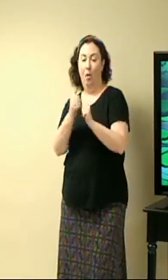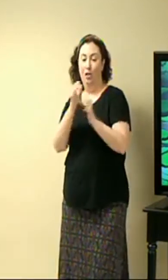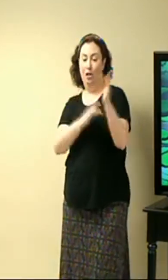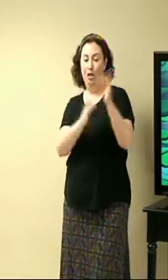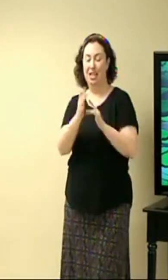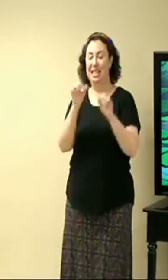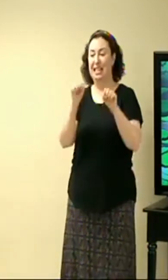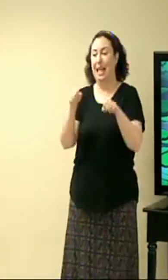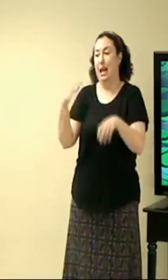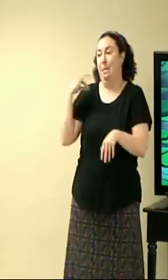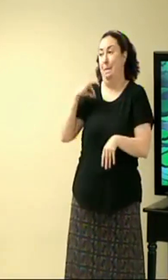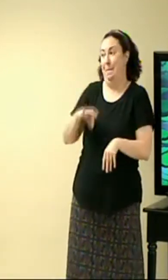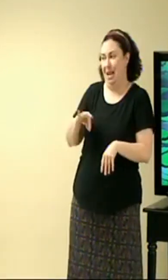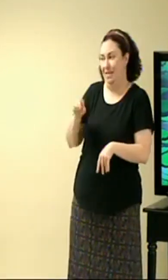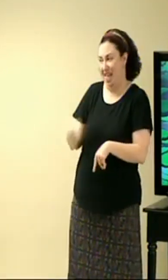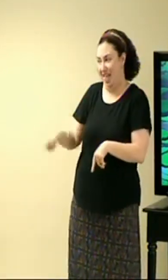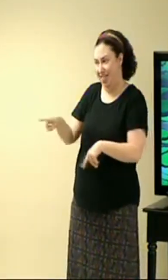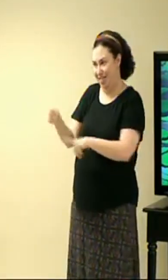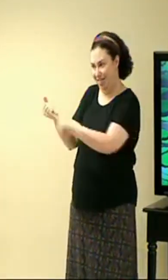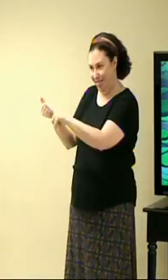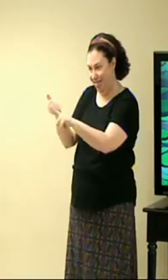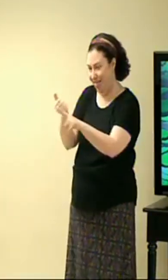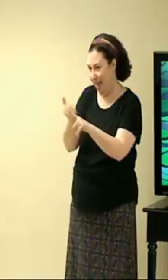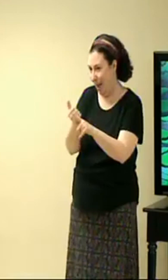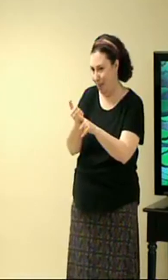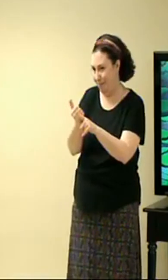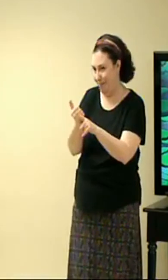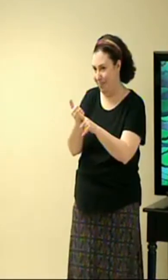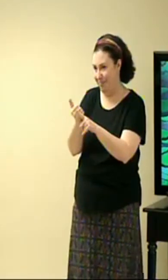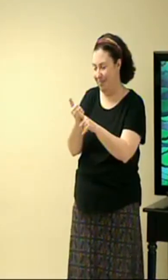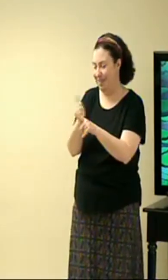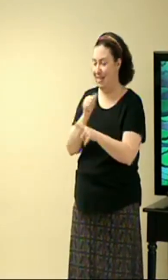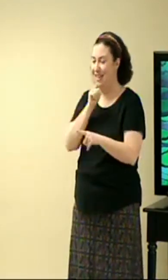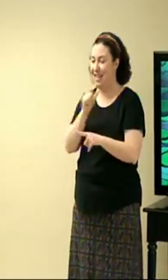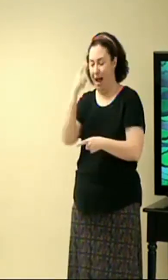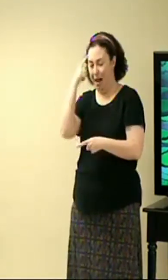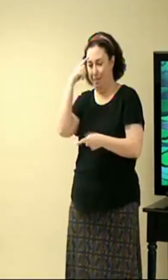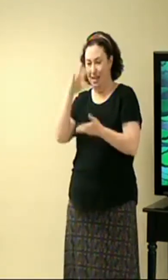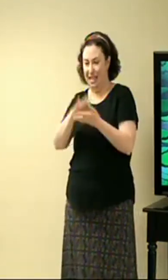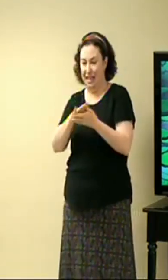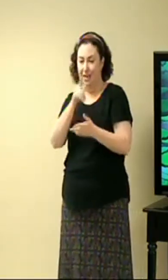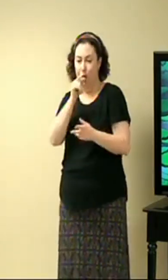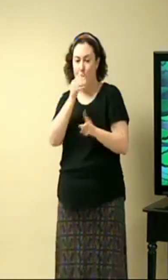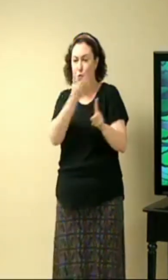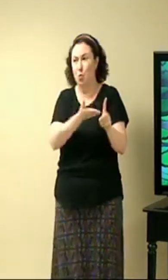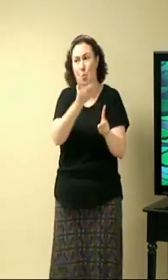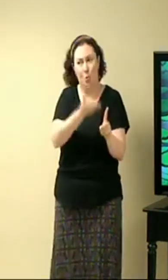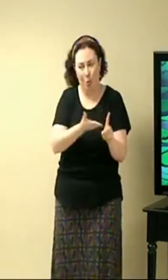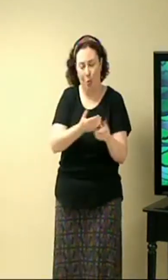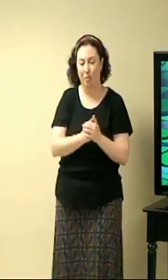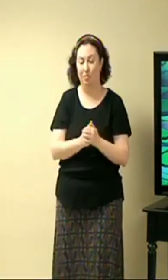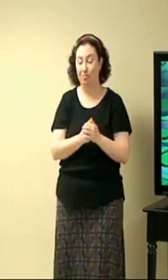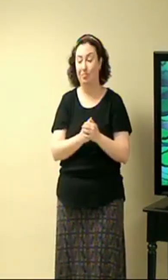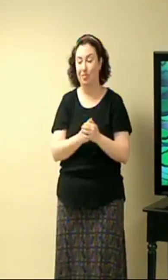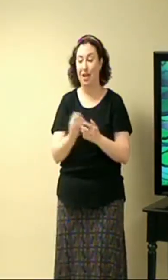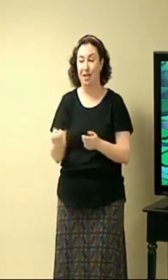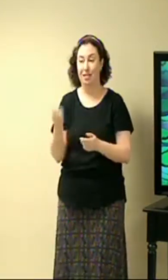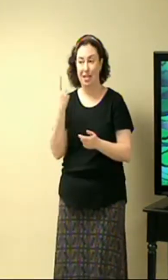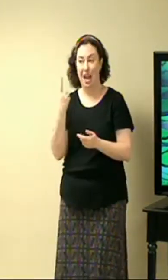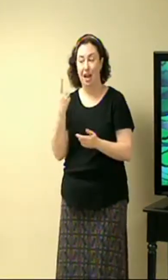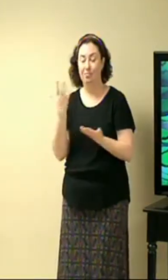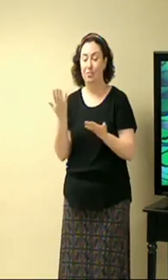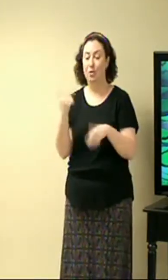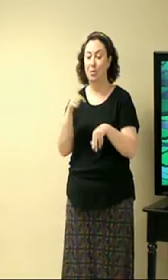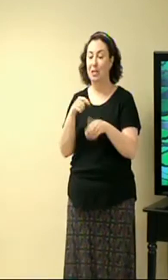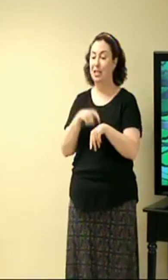all throughout the Gospels. There was a time when Jesus fed 5,000 people. And so because he fed them, he had a large crowd.